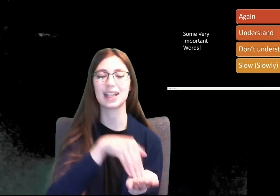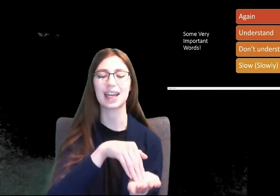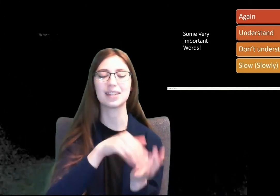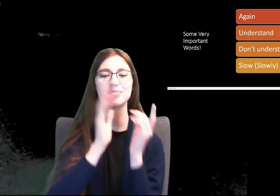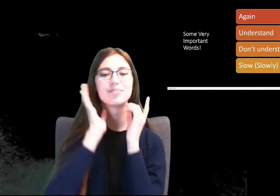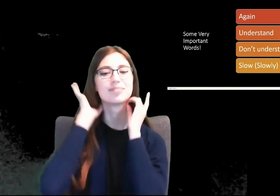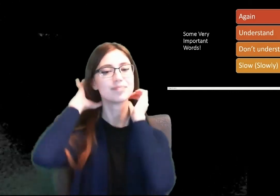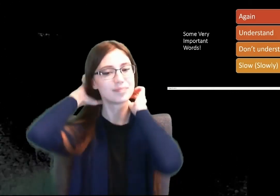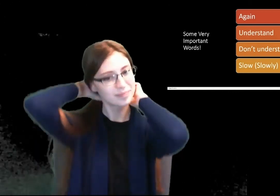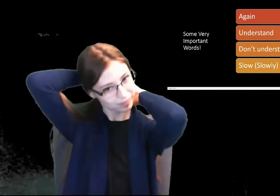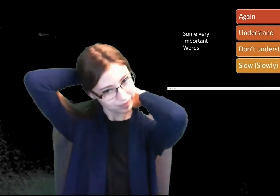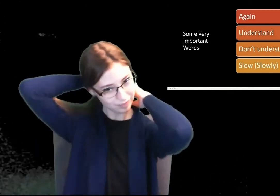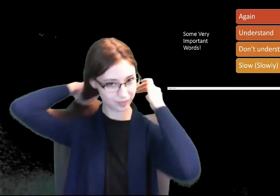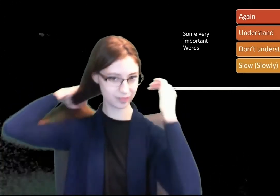Again.